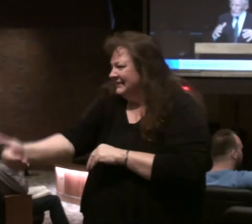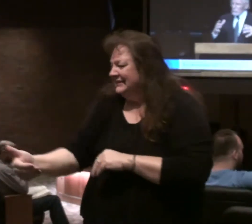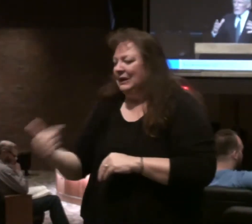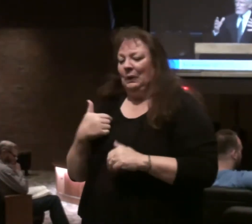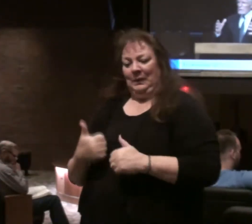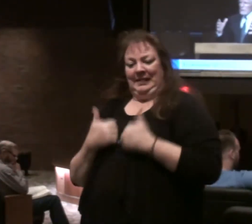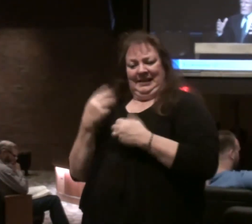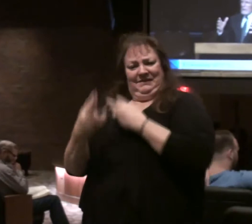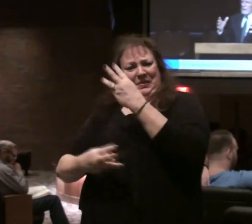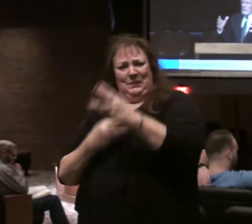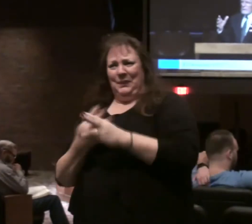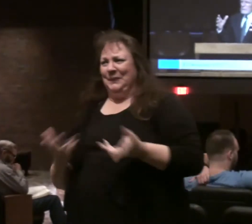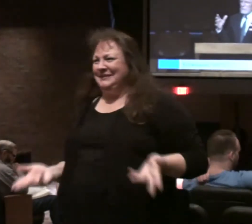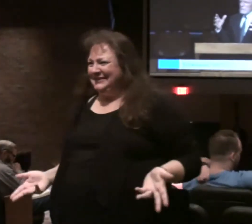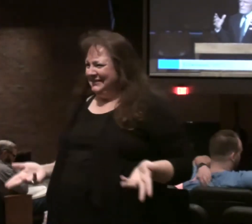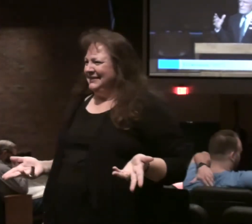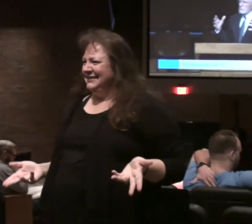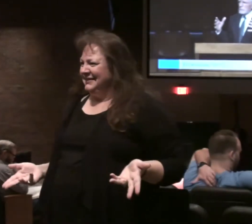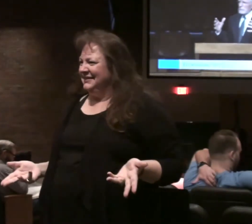live in this world.